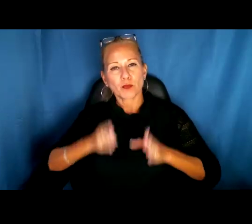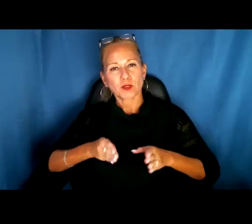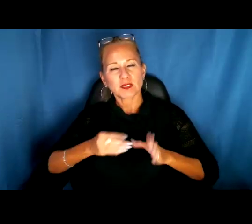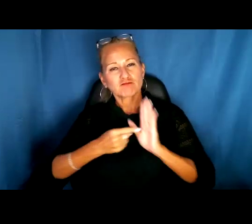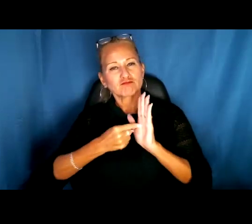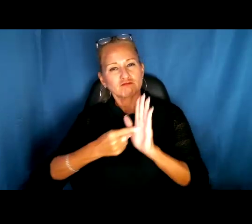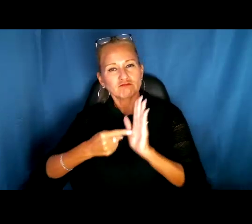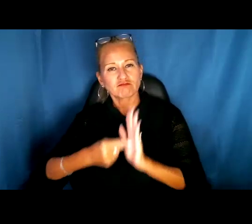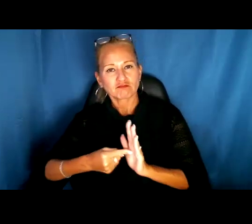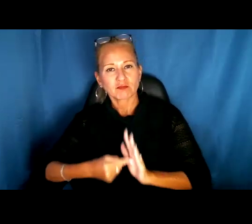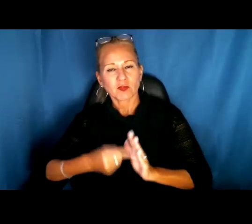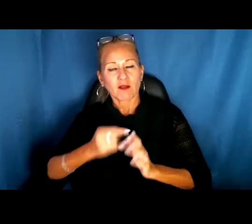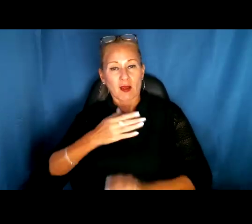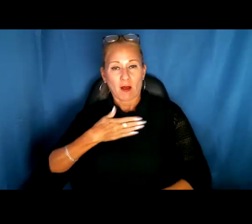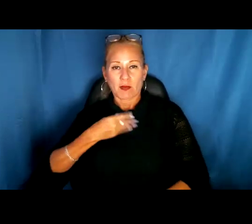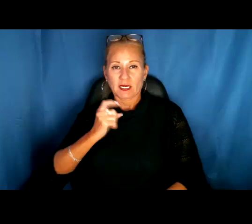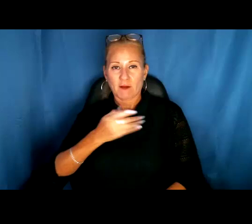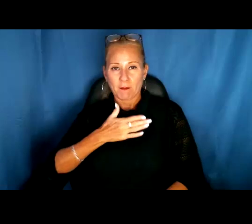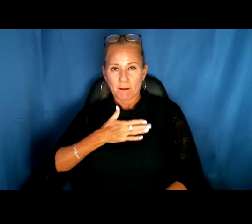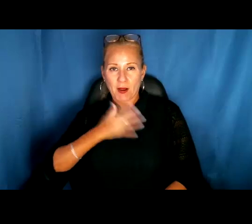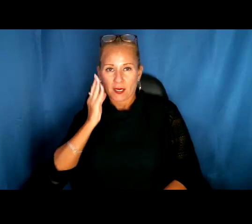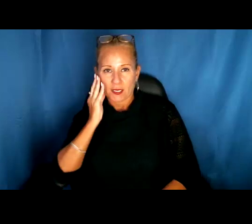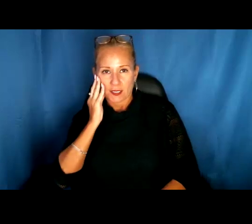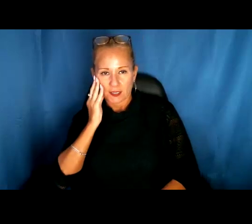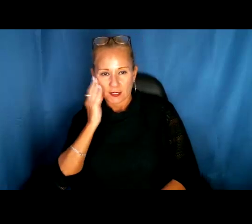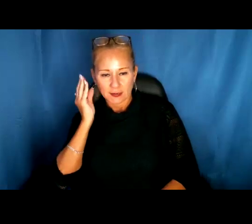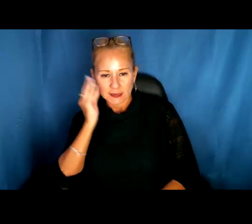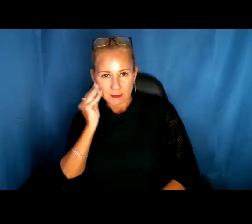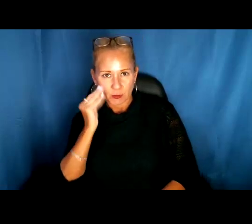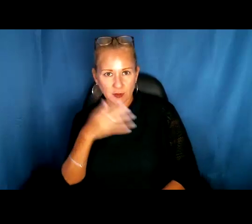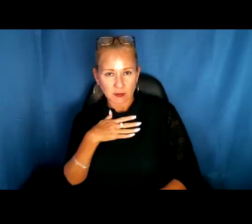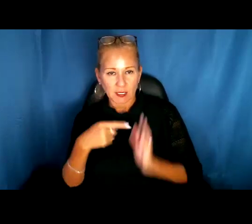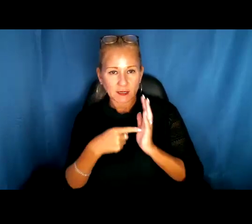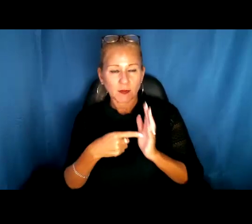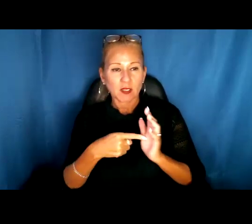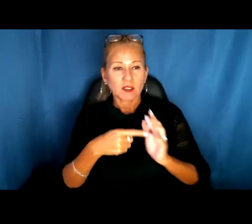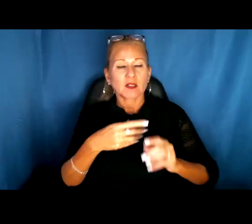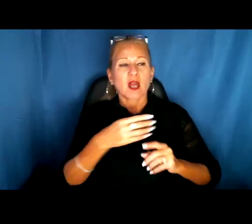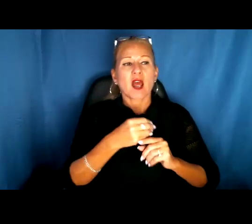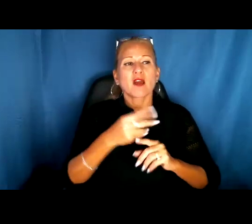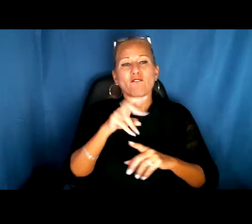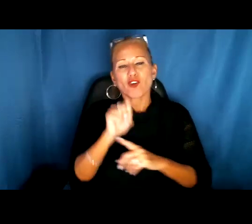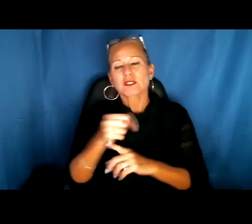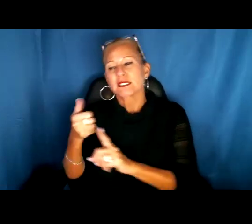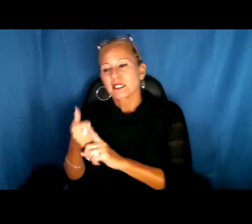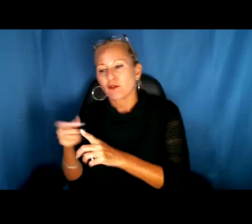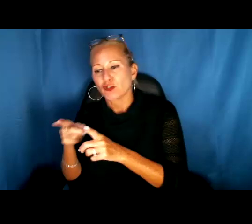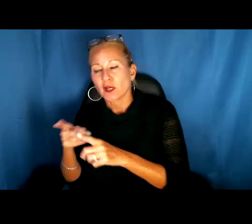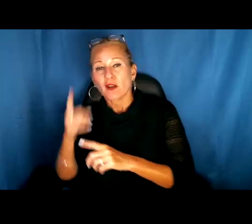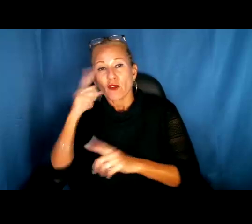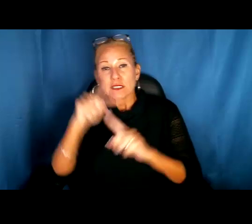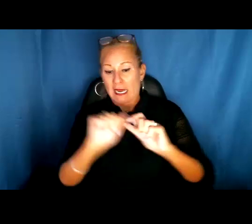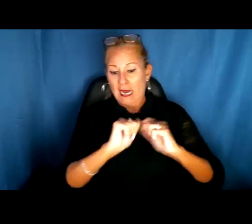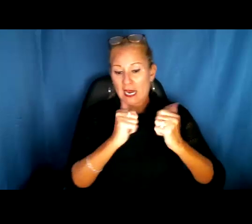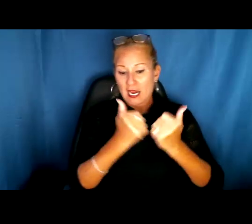couple of examples of my experiences in traditional services versus self-directed services. So in agency